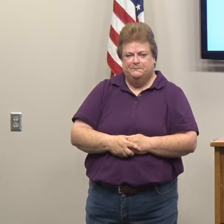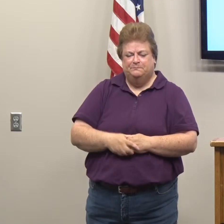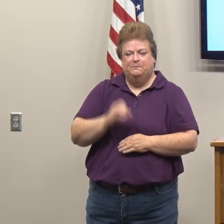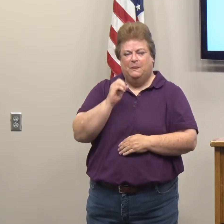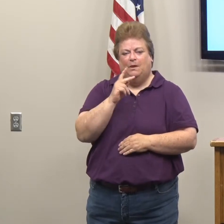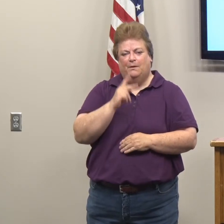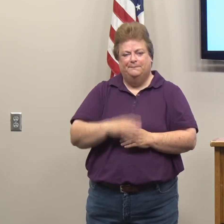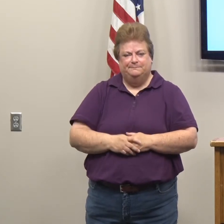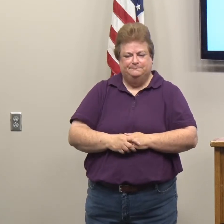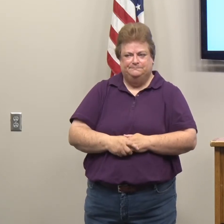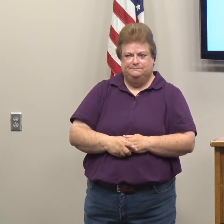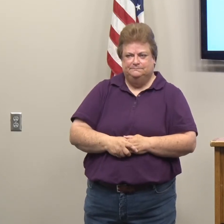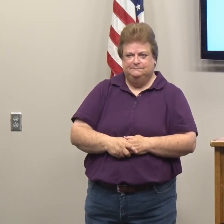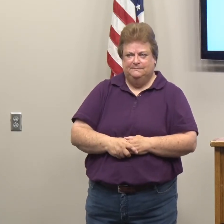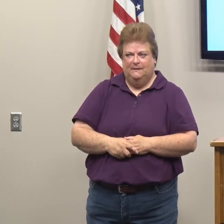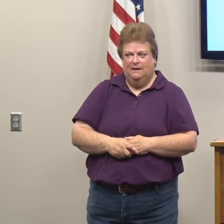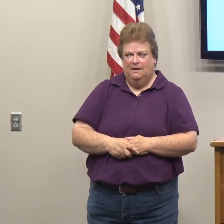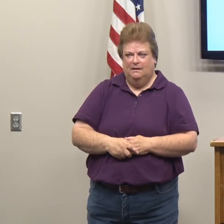Okay.